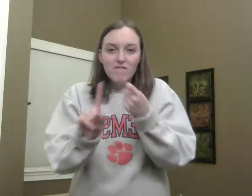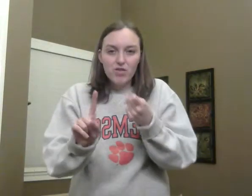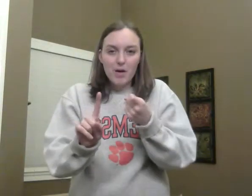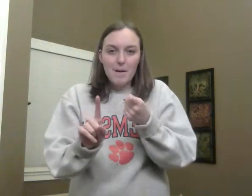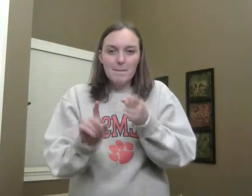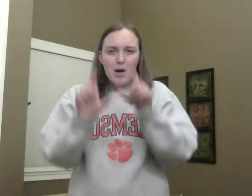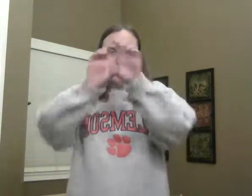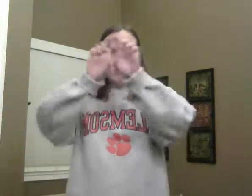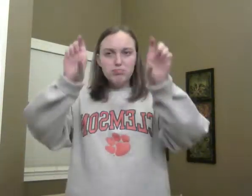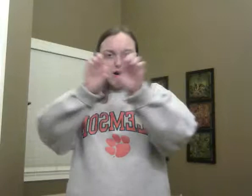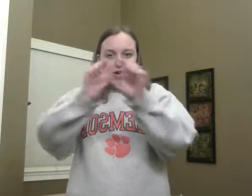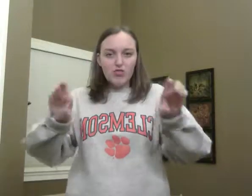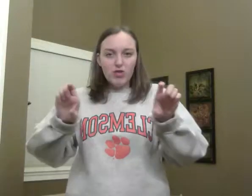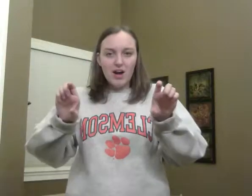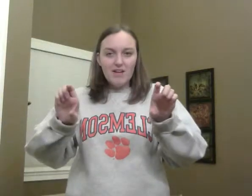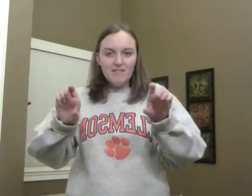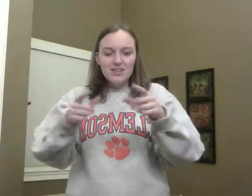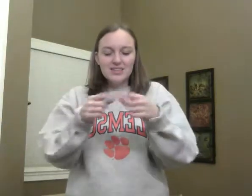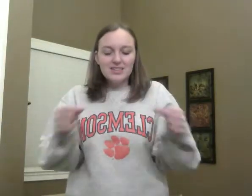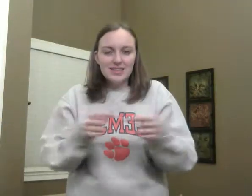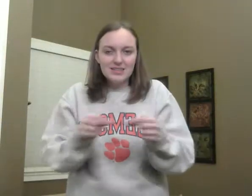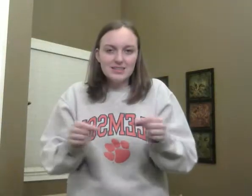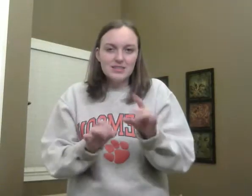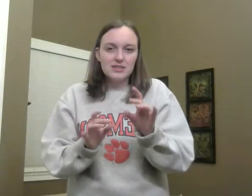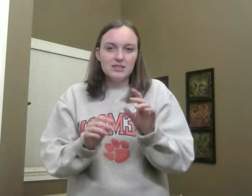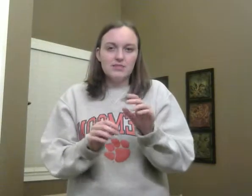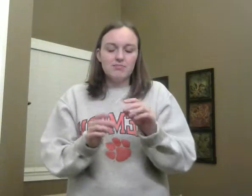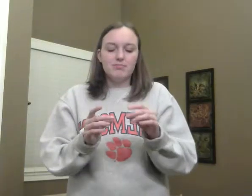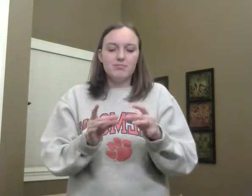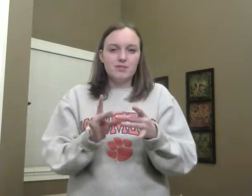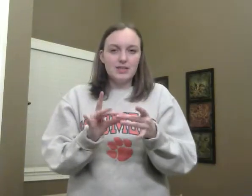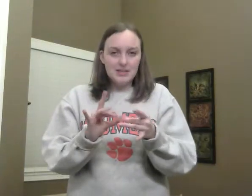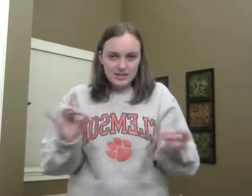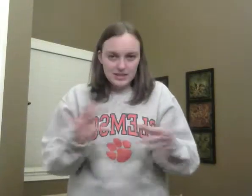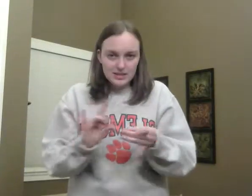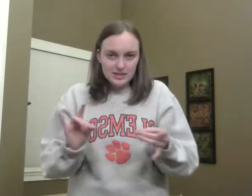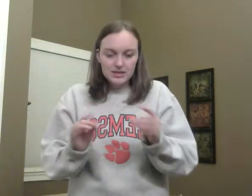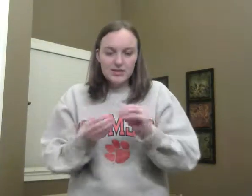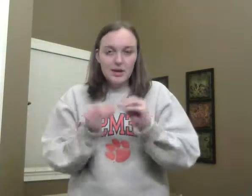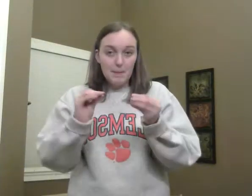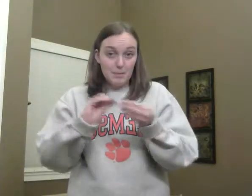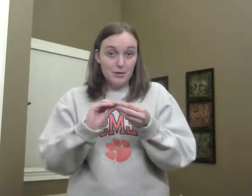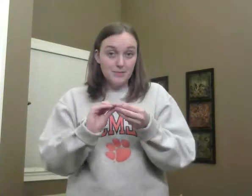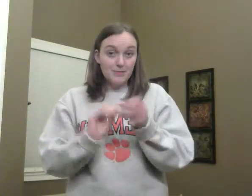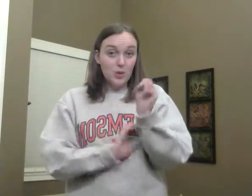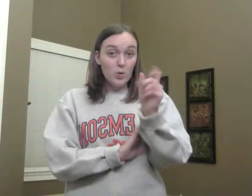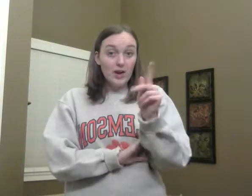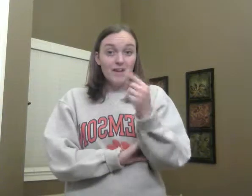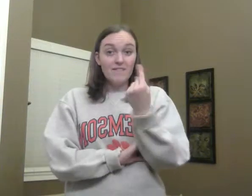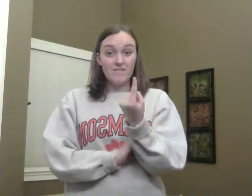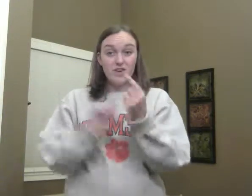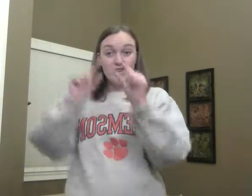paragraph and the sentence number. Here we go. The first thing we're going to work on is across the top. What insect does